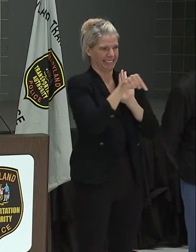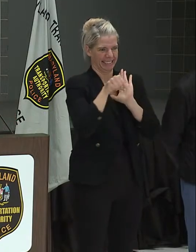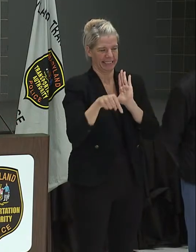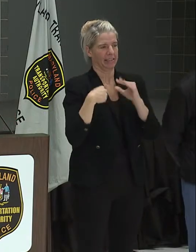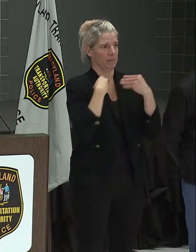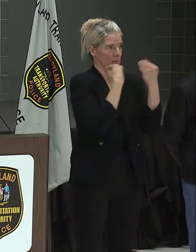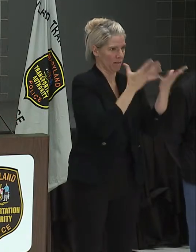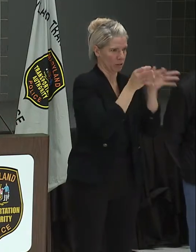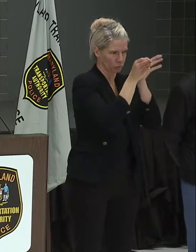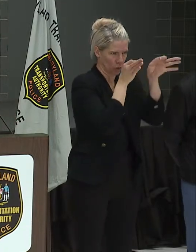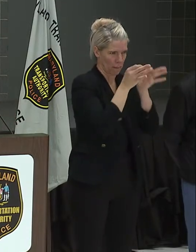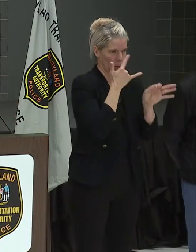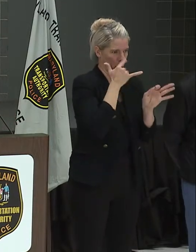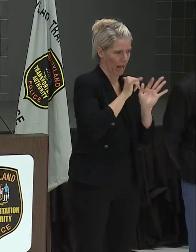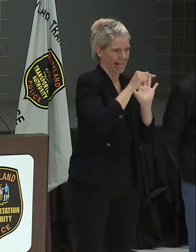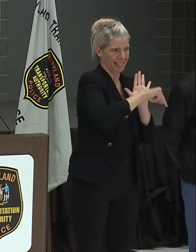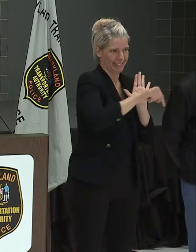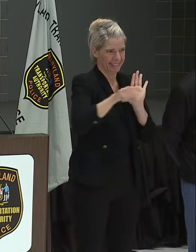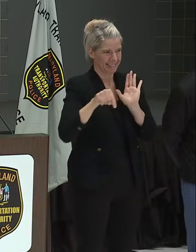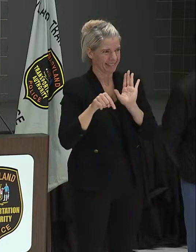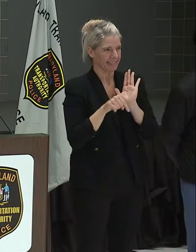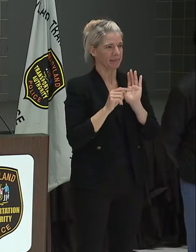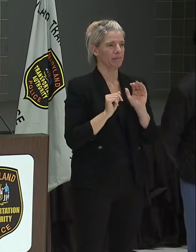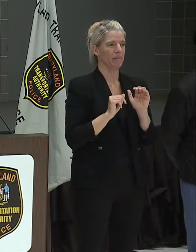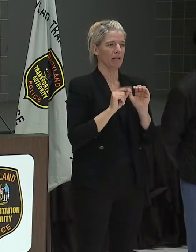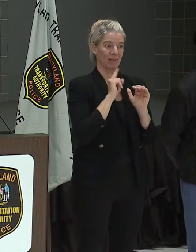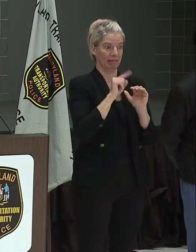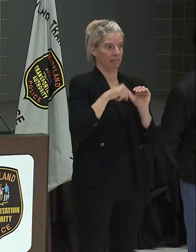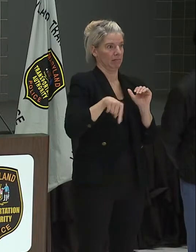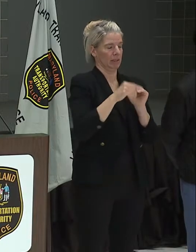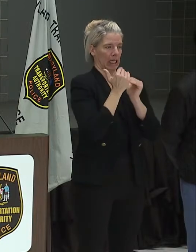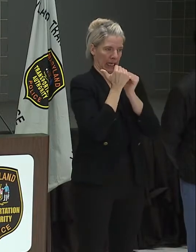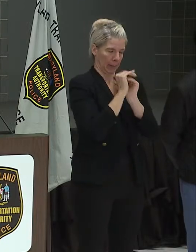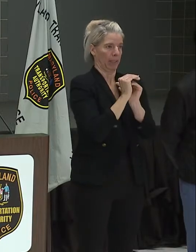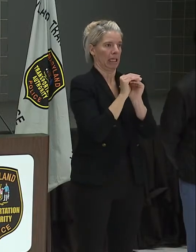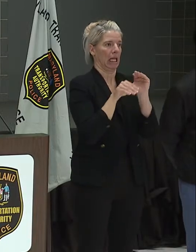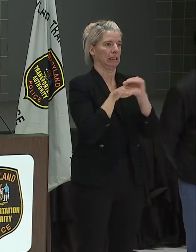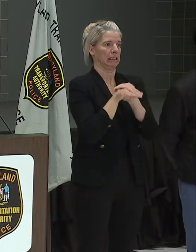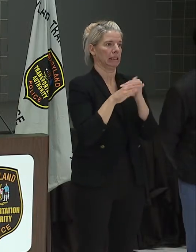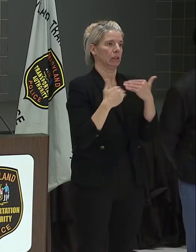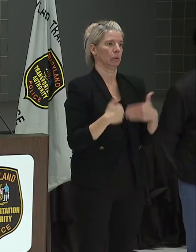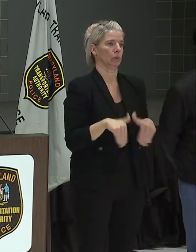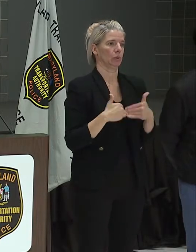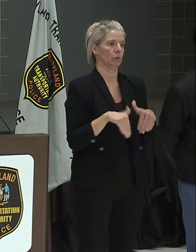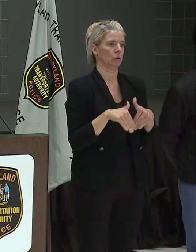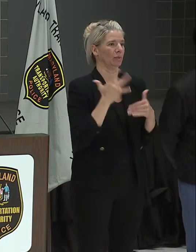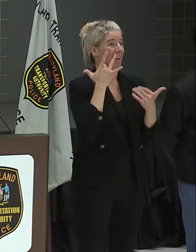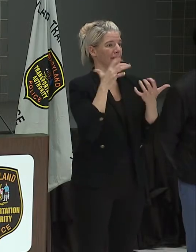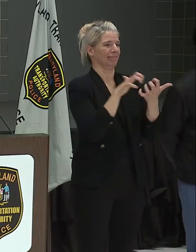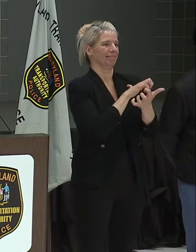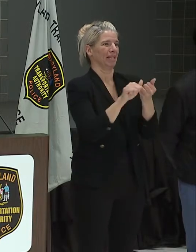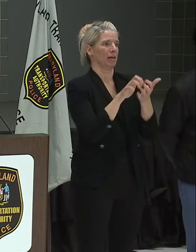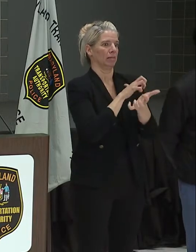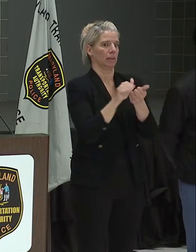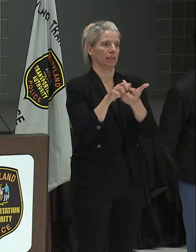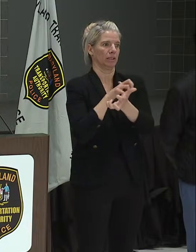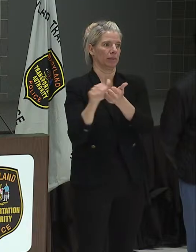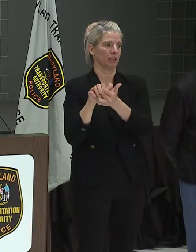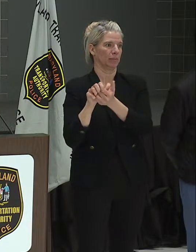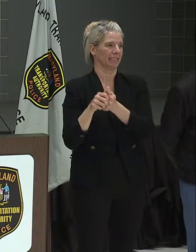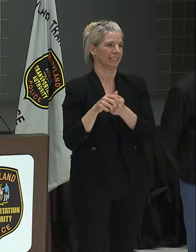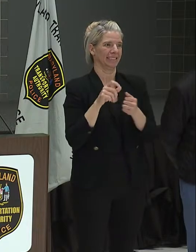for how to navigate this limited access channel. And that wreckage is being removed right now. It's going to be removed